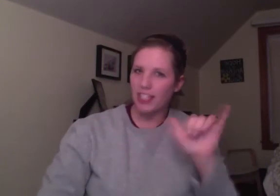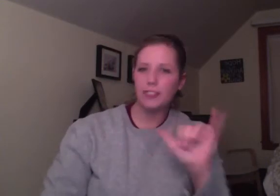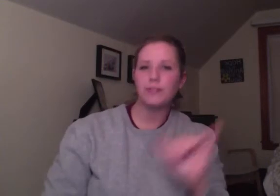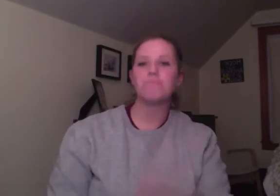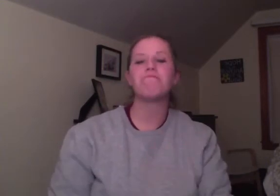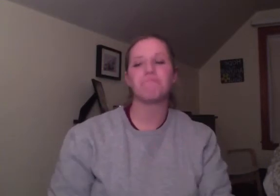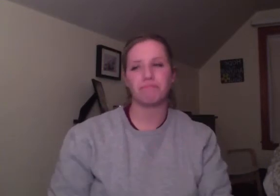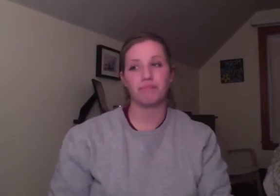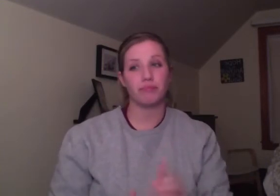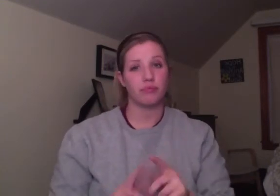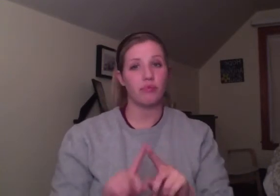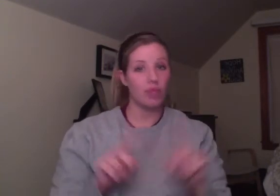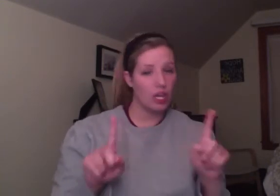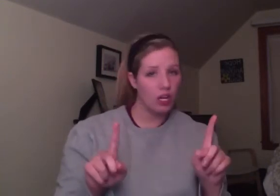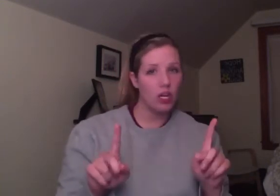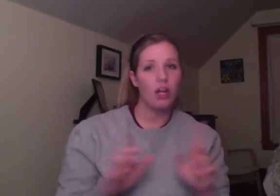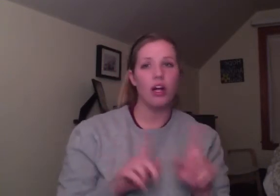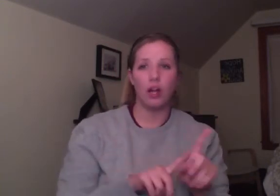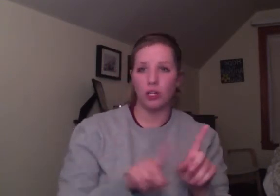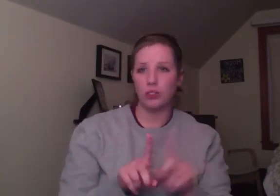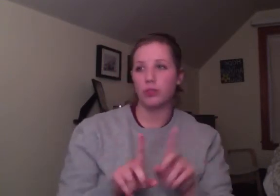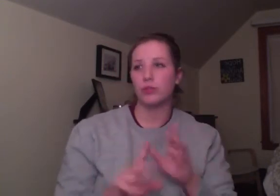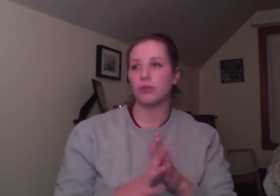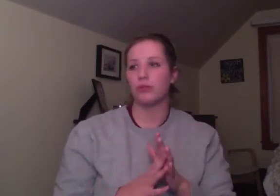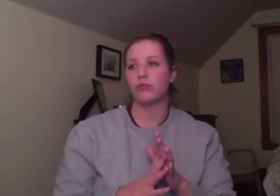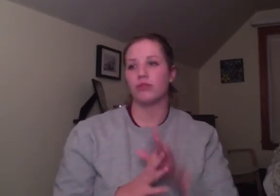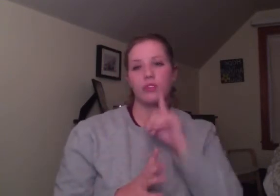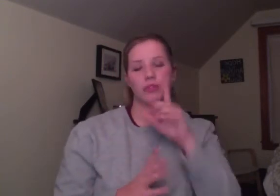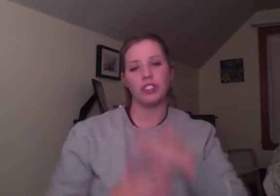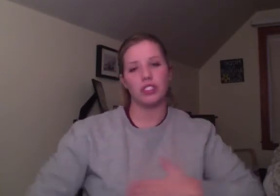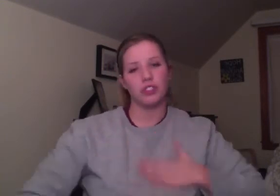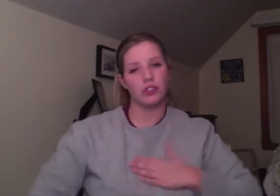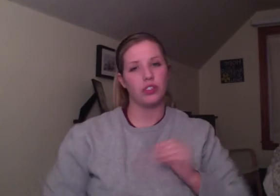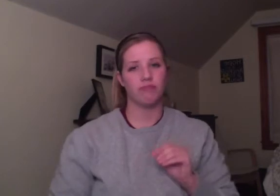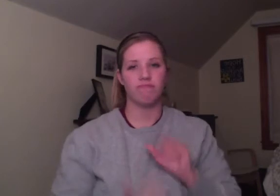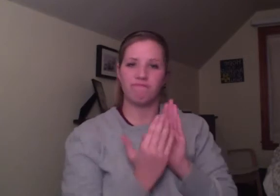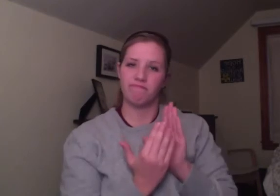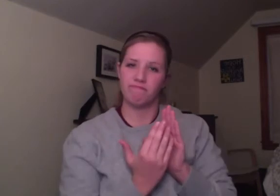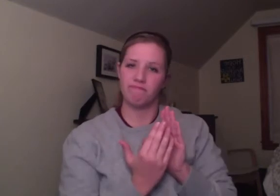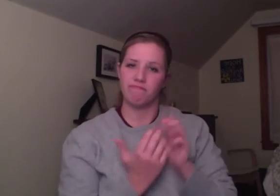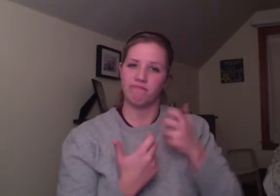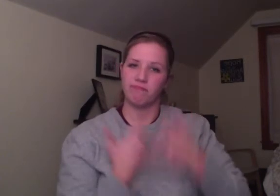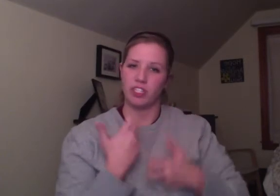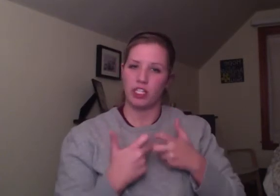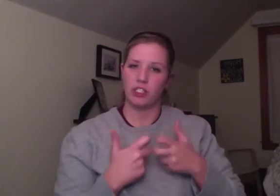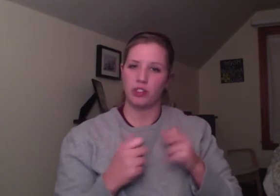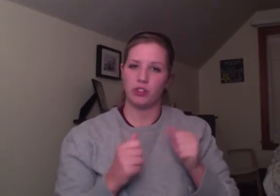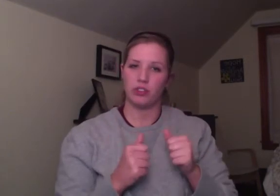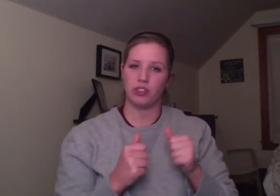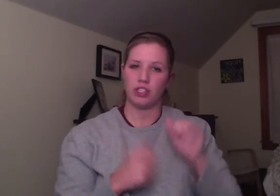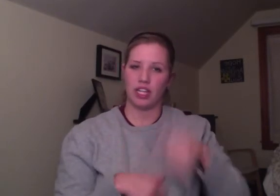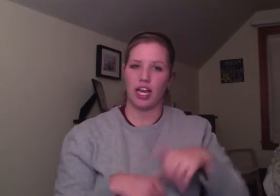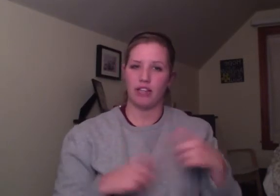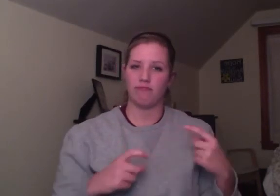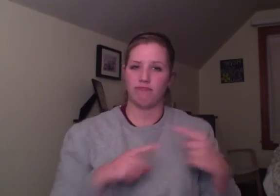aside from that, I like to tackle topics that are controversial or taboo. A series I'm working on right